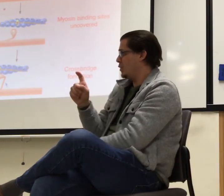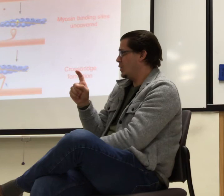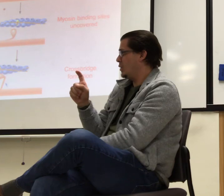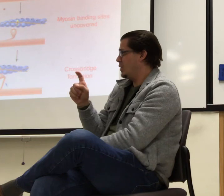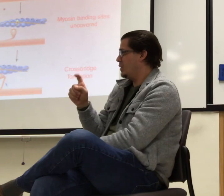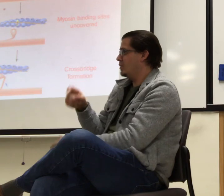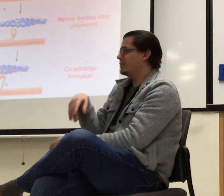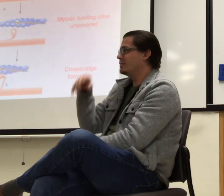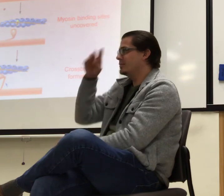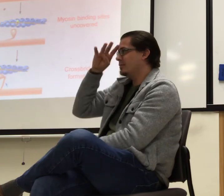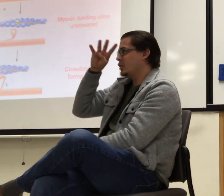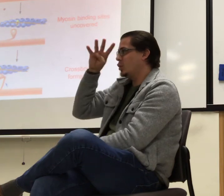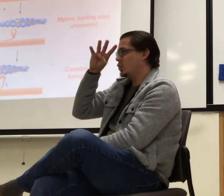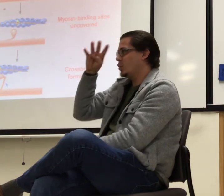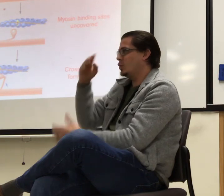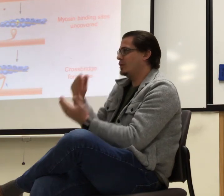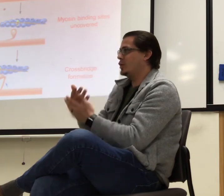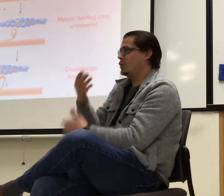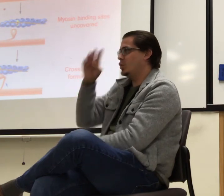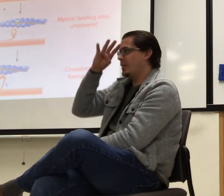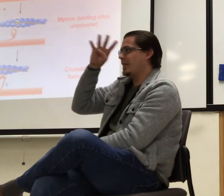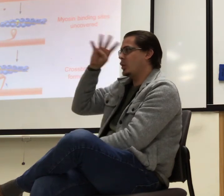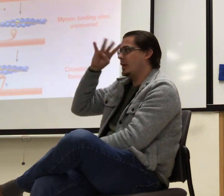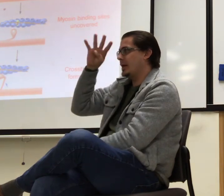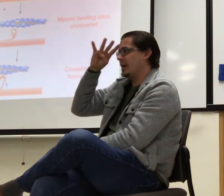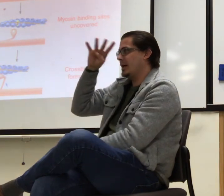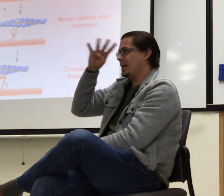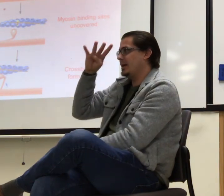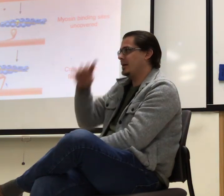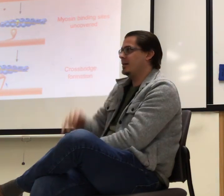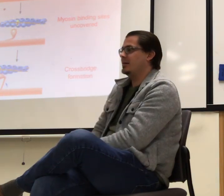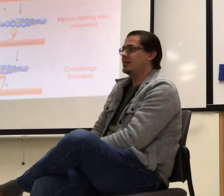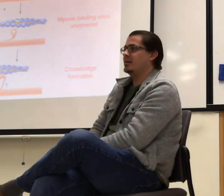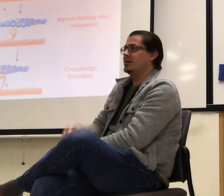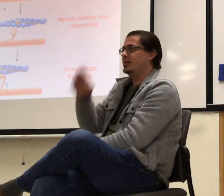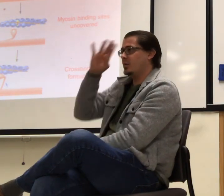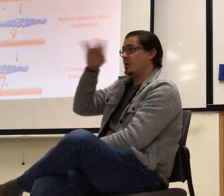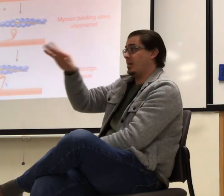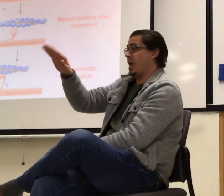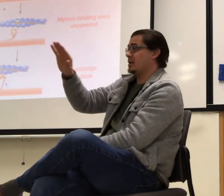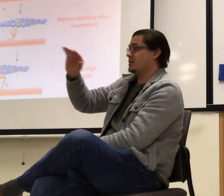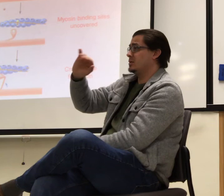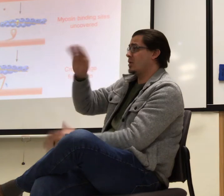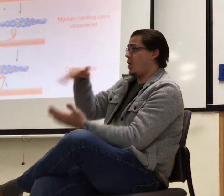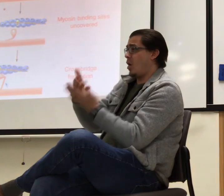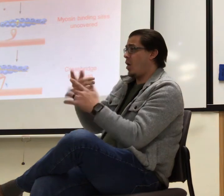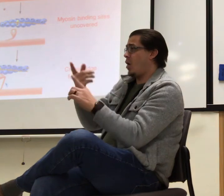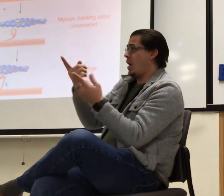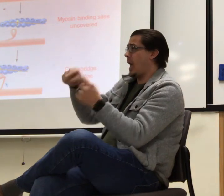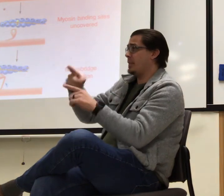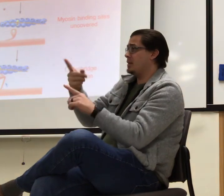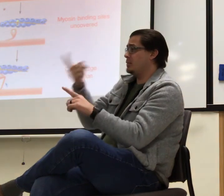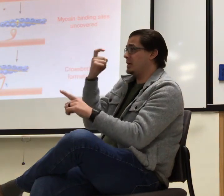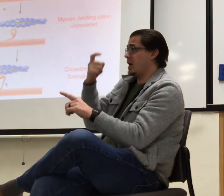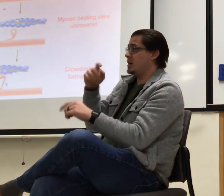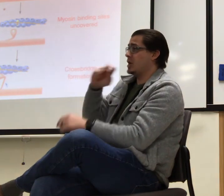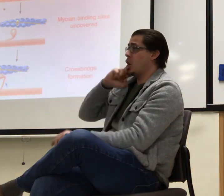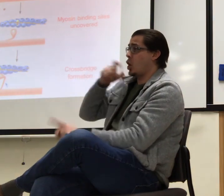This is all triggered via a nerve impulse? Yeah, Okay. that would precede it.